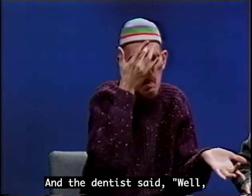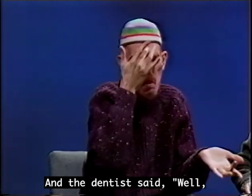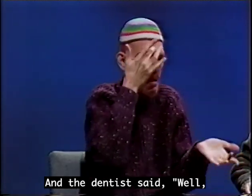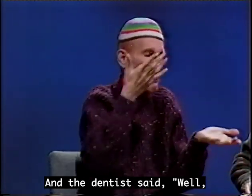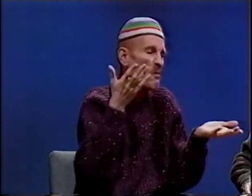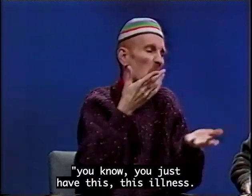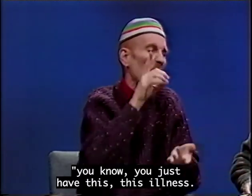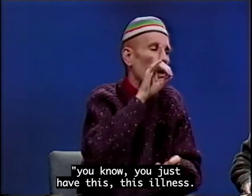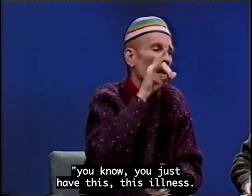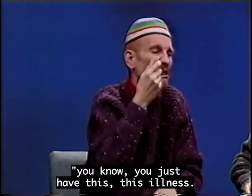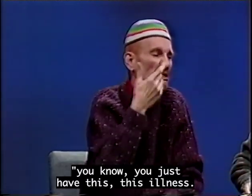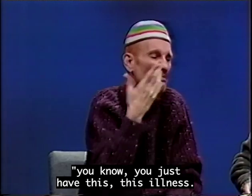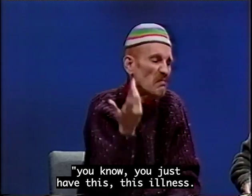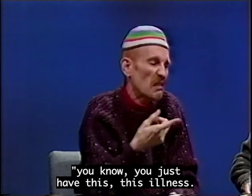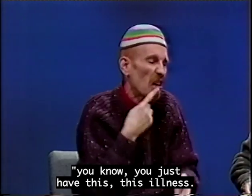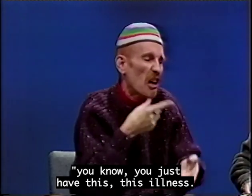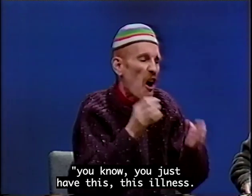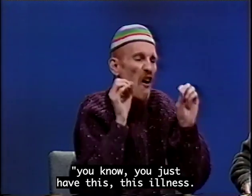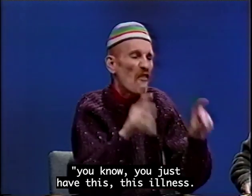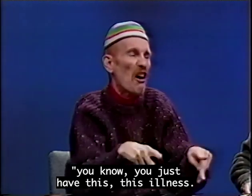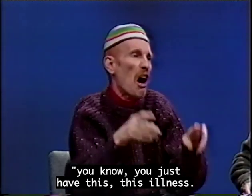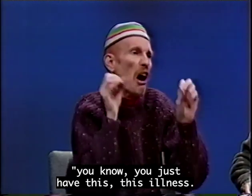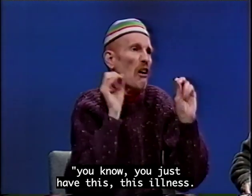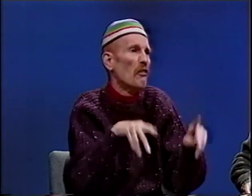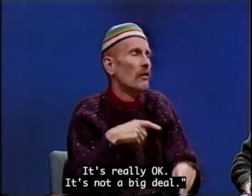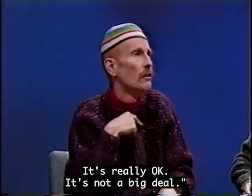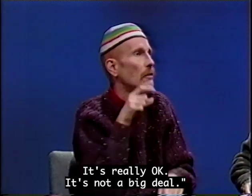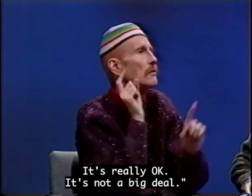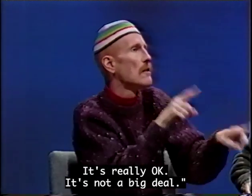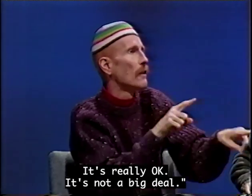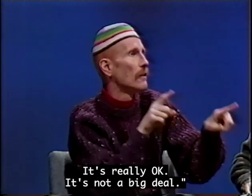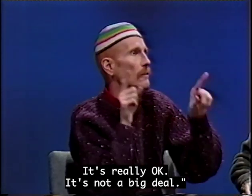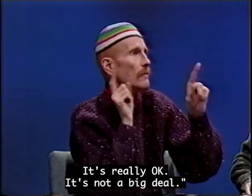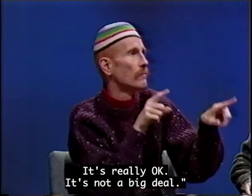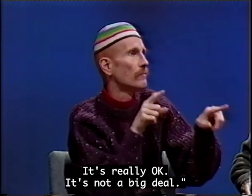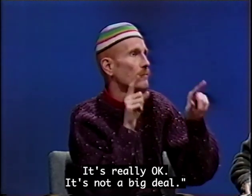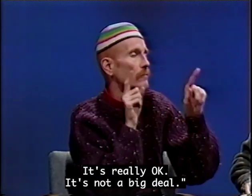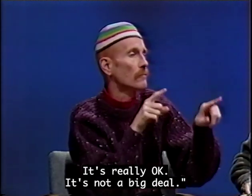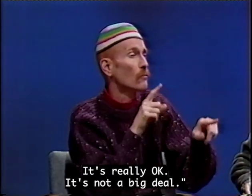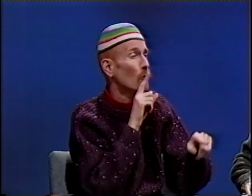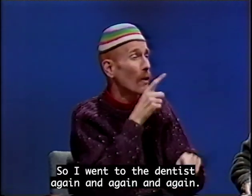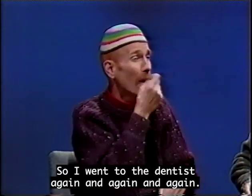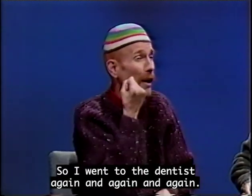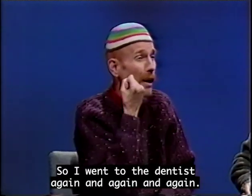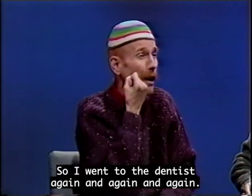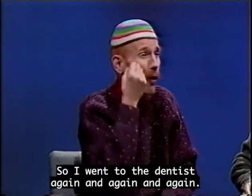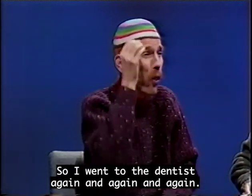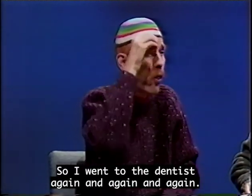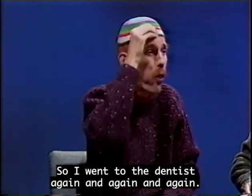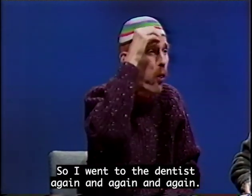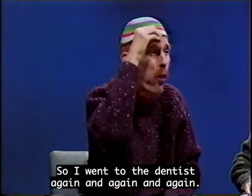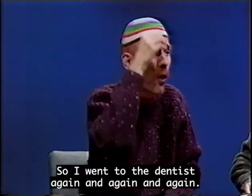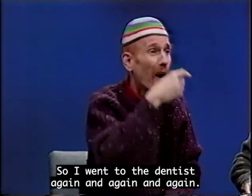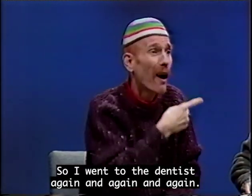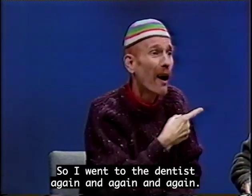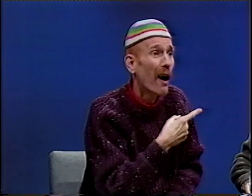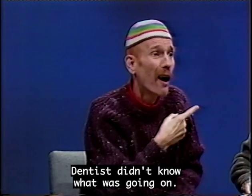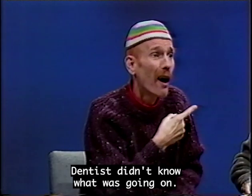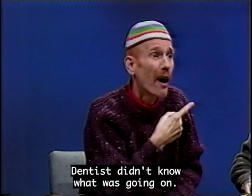well, you know, you just have this illness. It's really okay. It's not a big deal. So I went to the dentist again and again and again. The dentist didn't